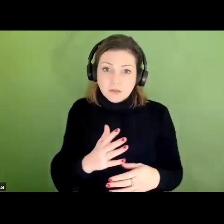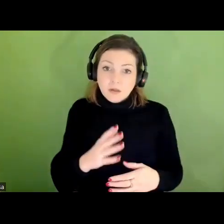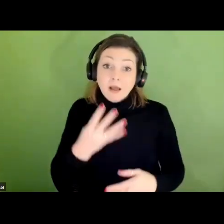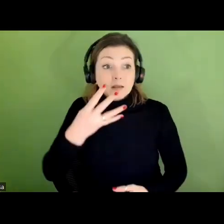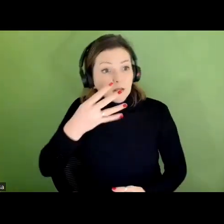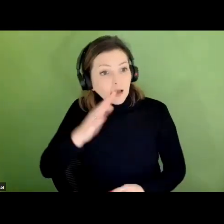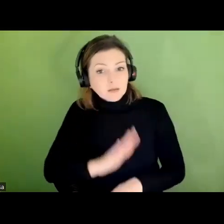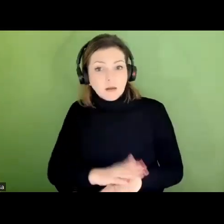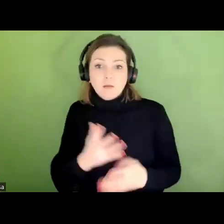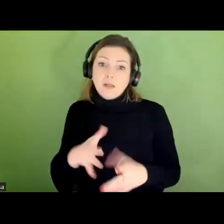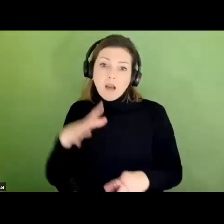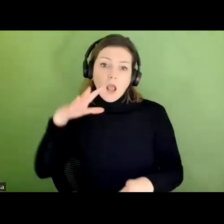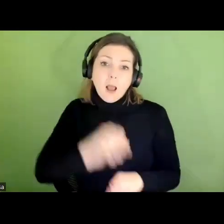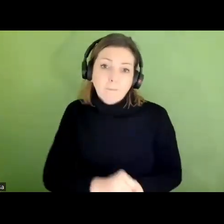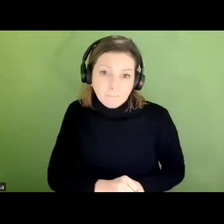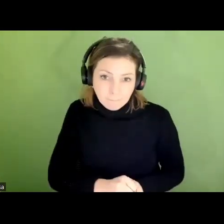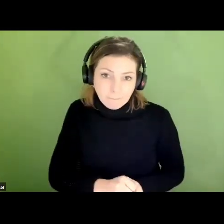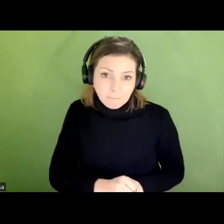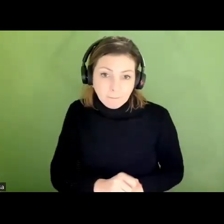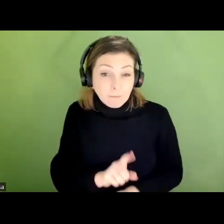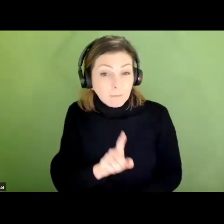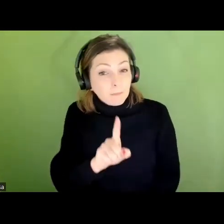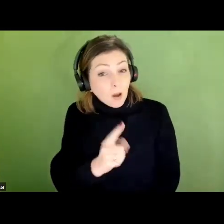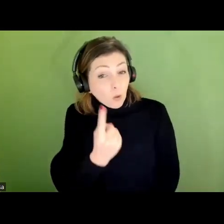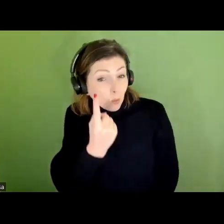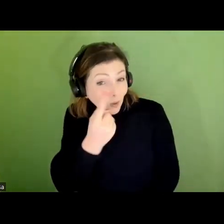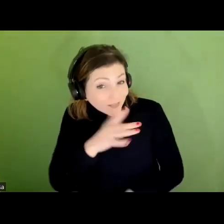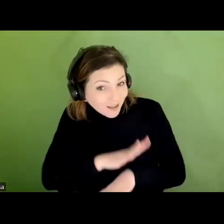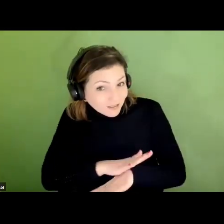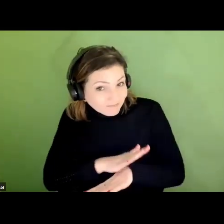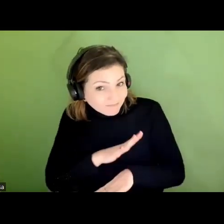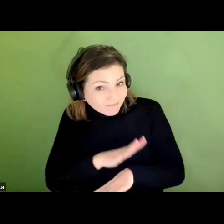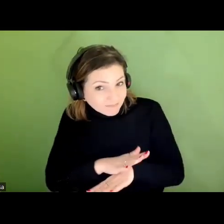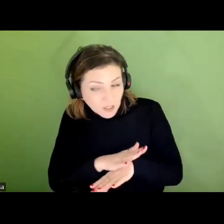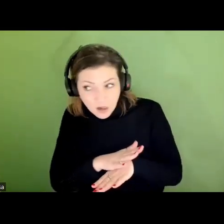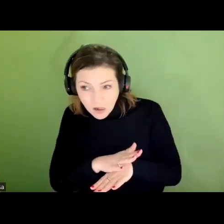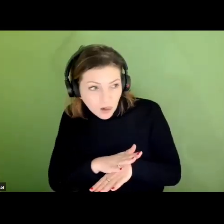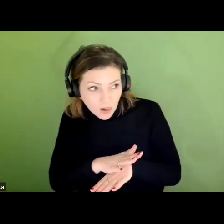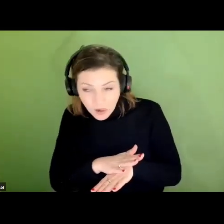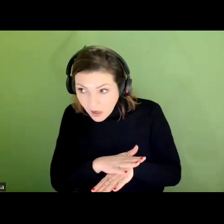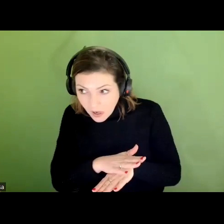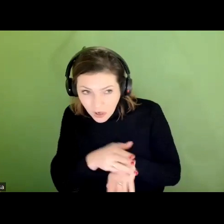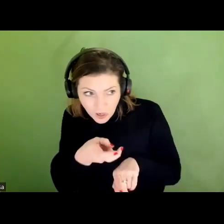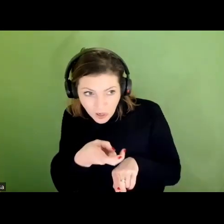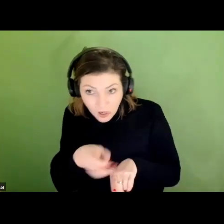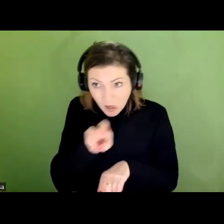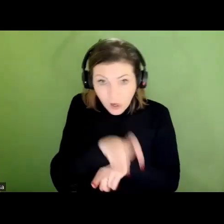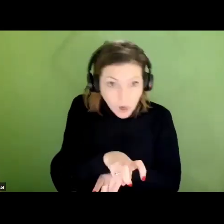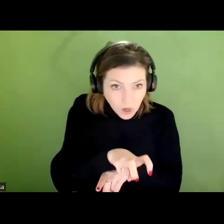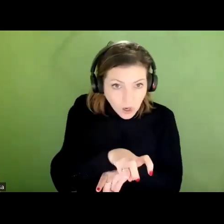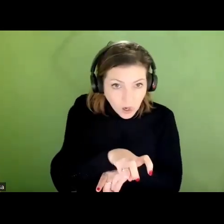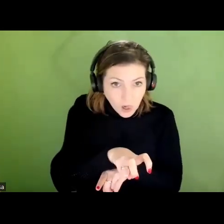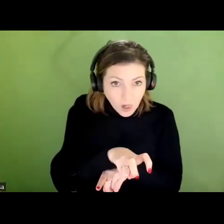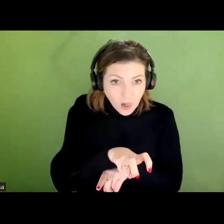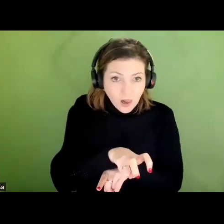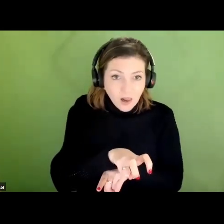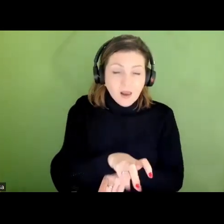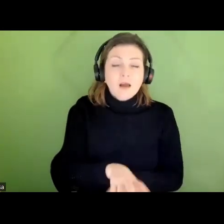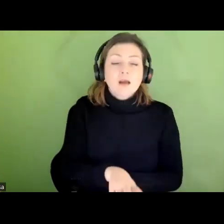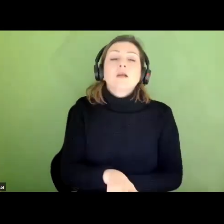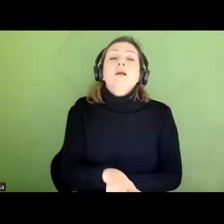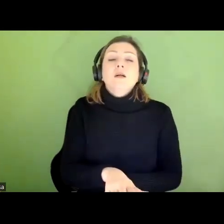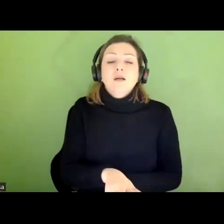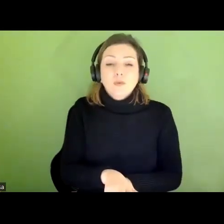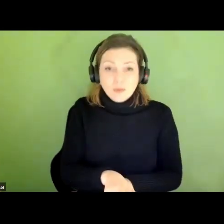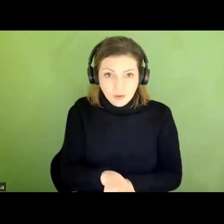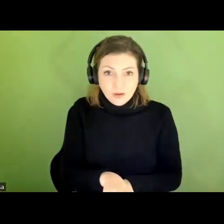rat, burying myself into a lorry, carrying cargo to England. I was 10th time lucky. Now